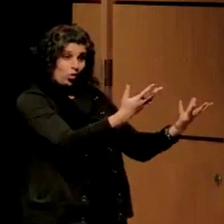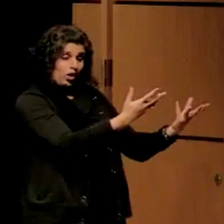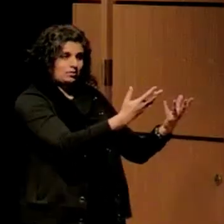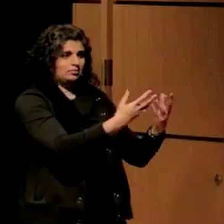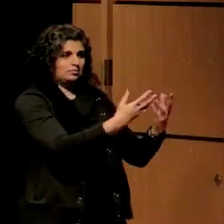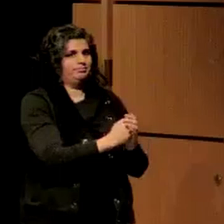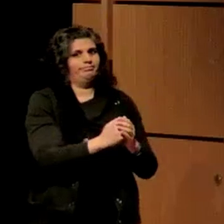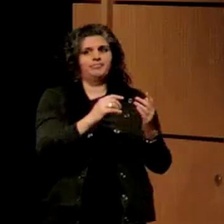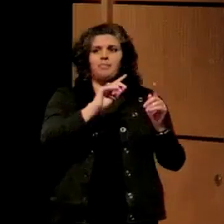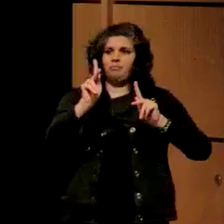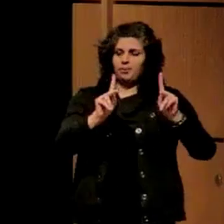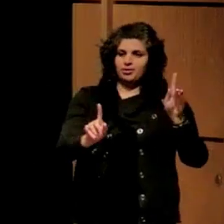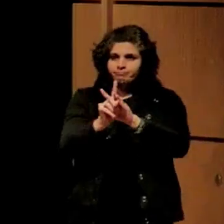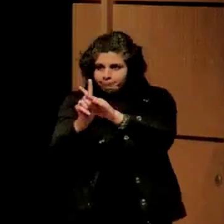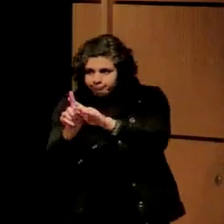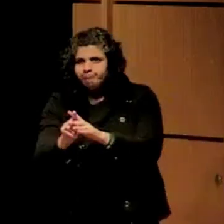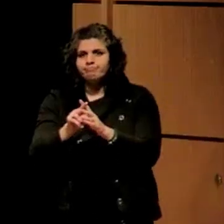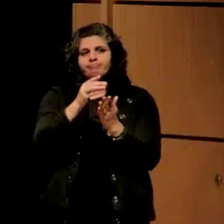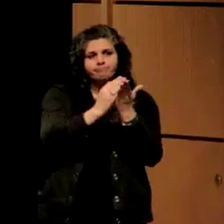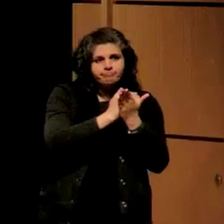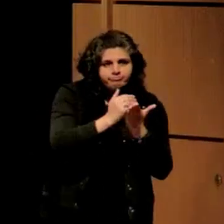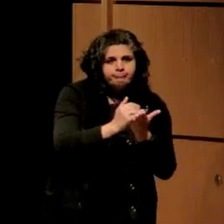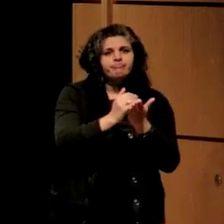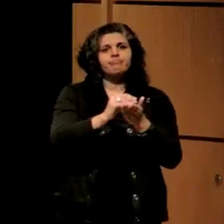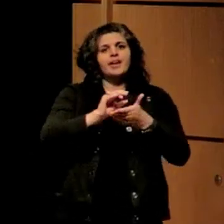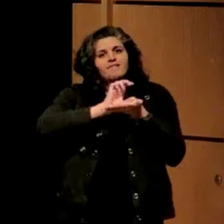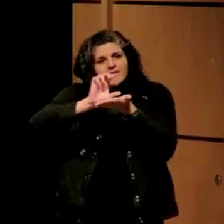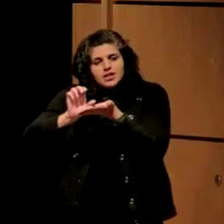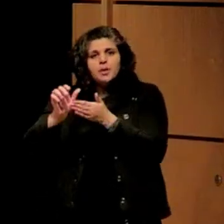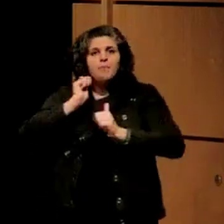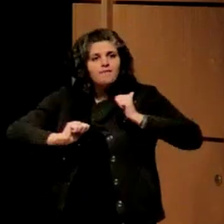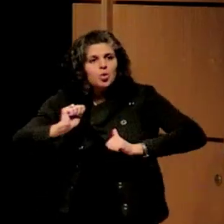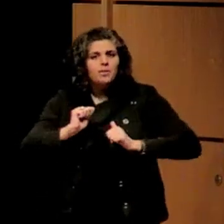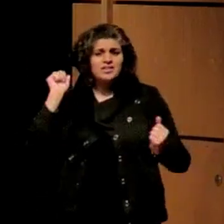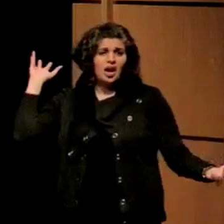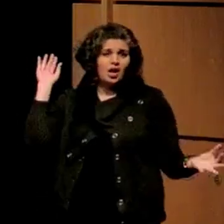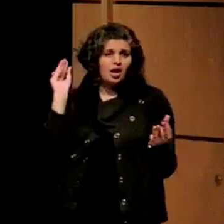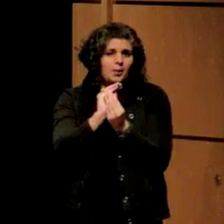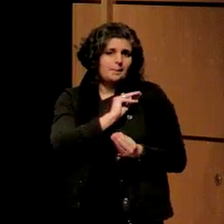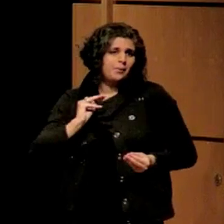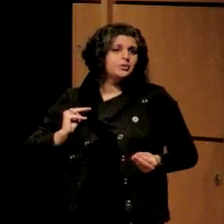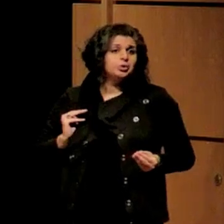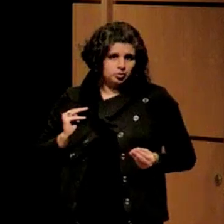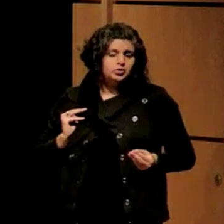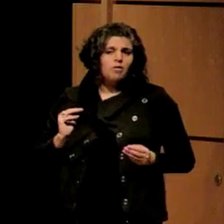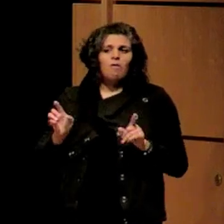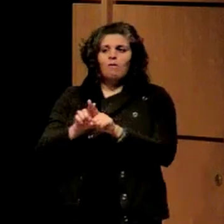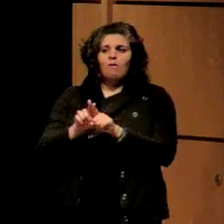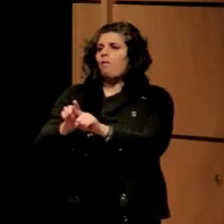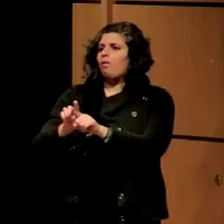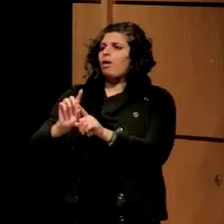obviously, attendance, budget, investment performance, and the number of members, as well as where